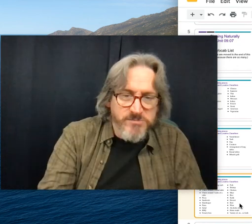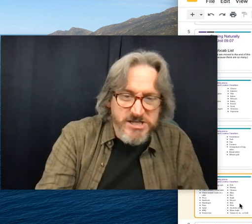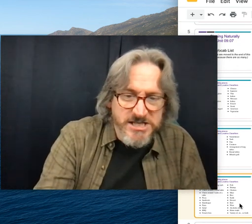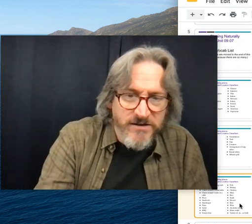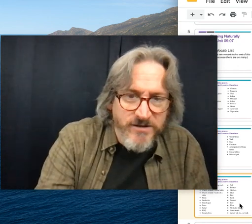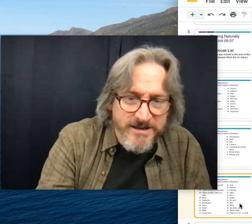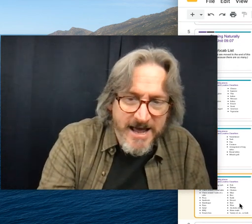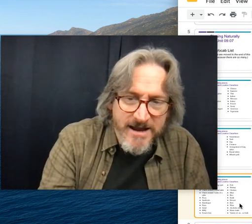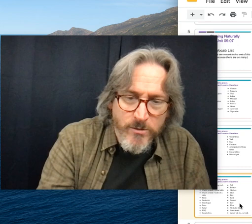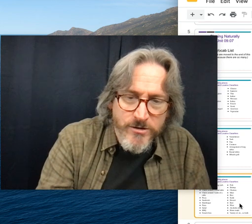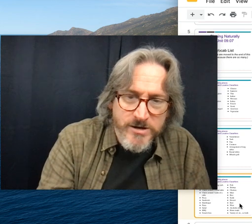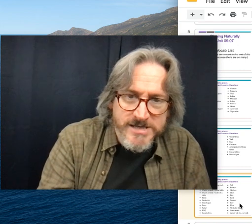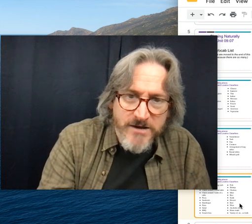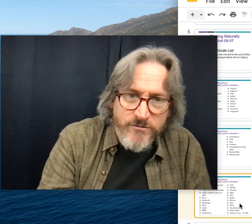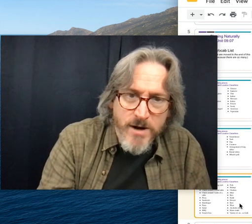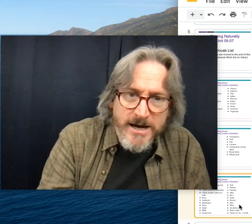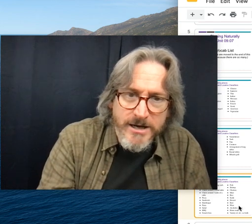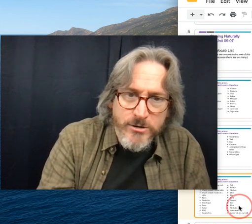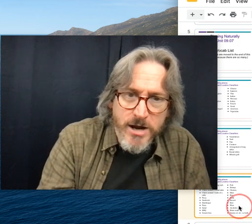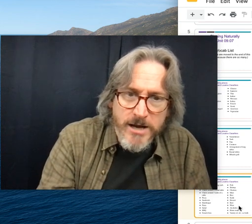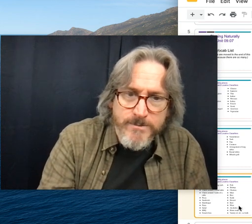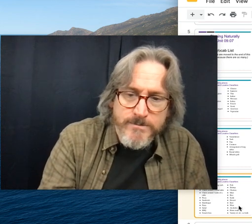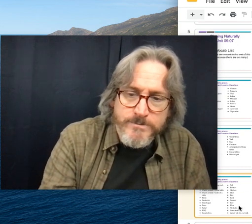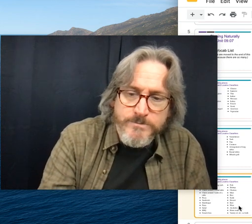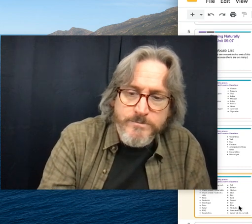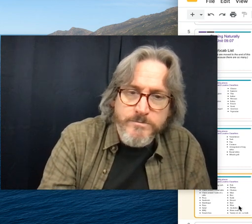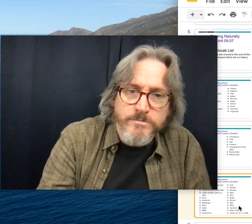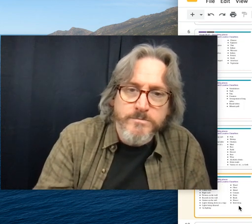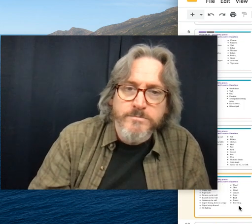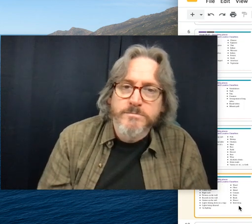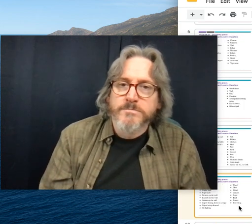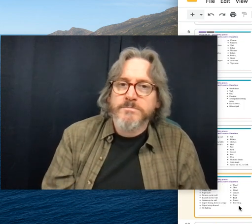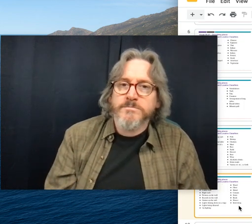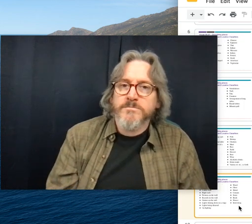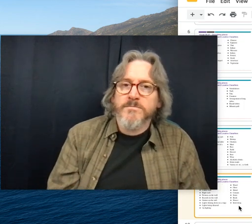drinks, stuff like that, whether it's got variety or not.